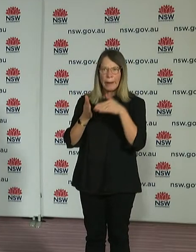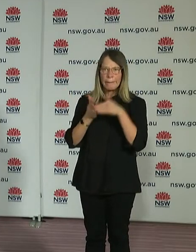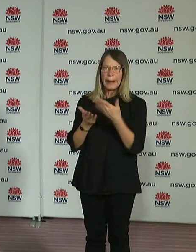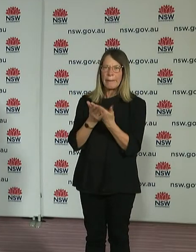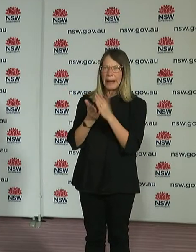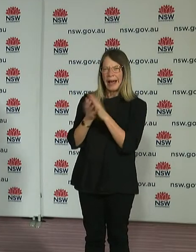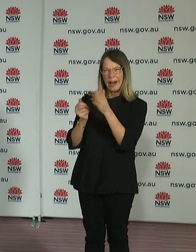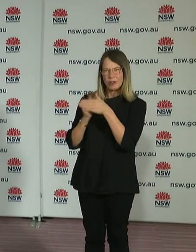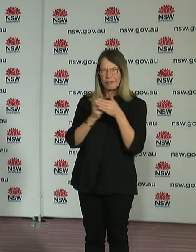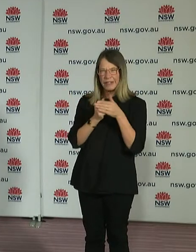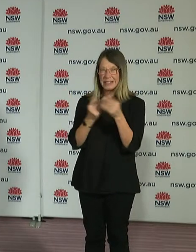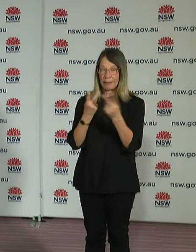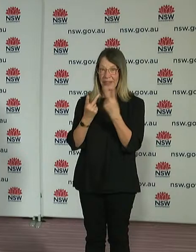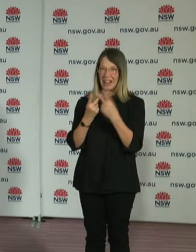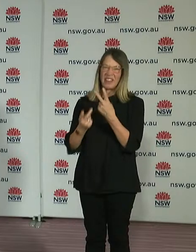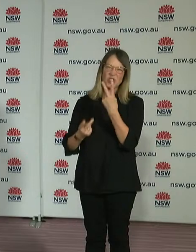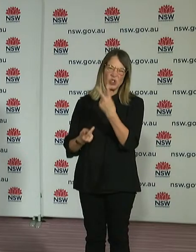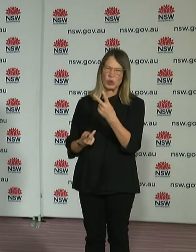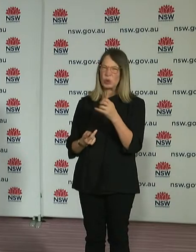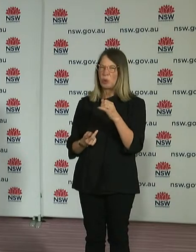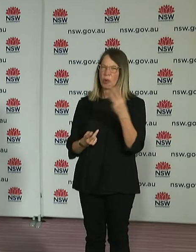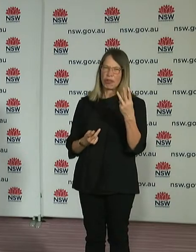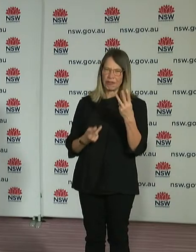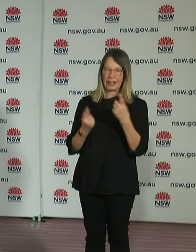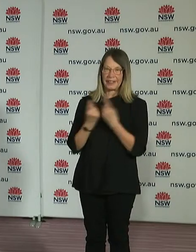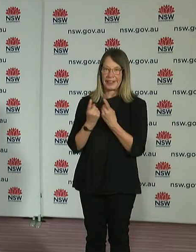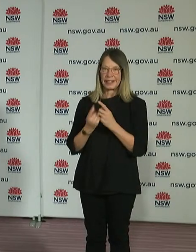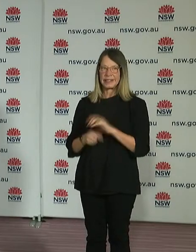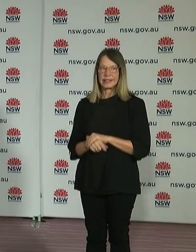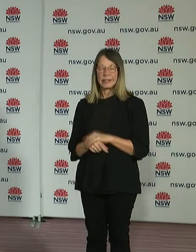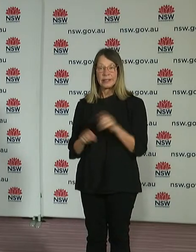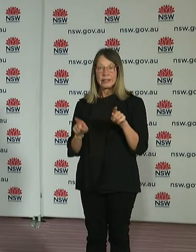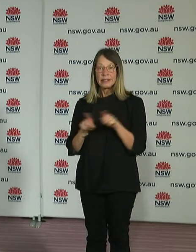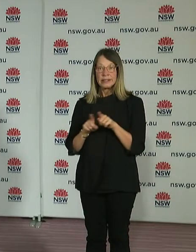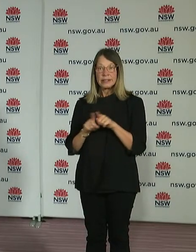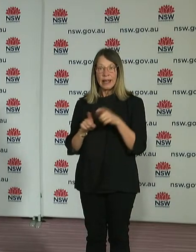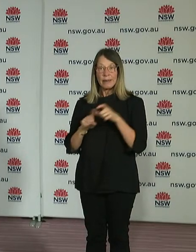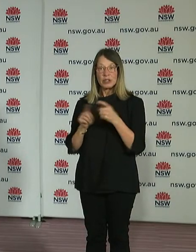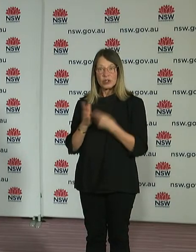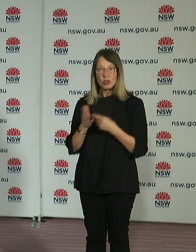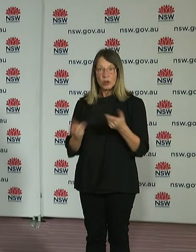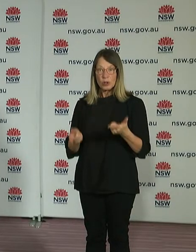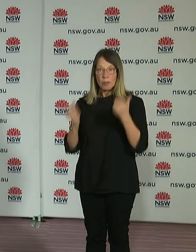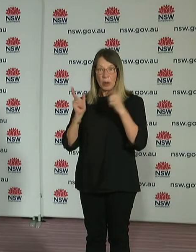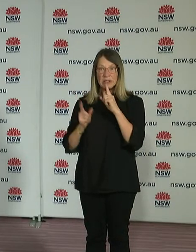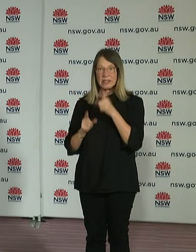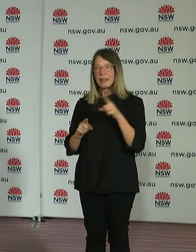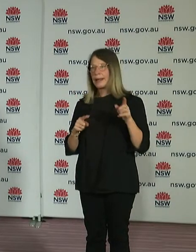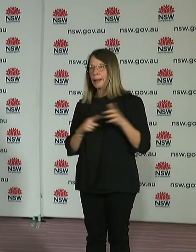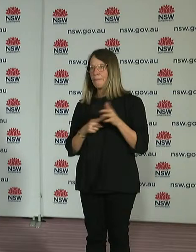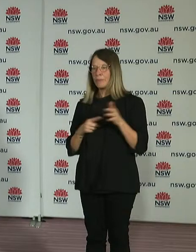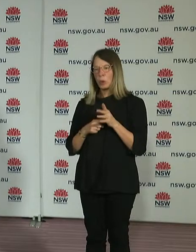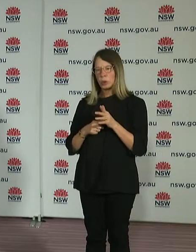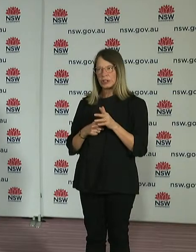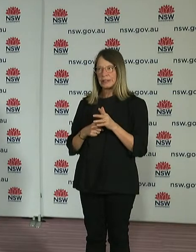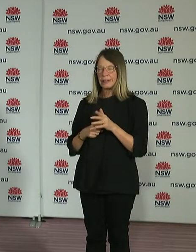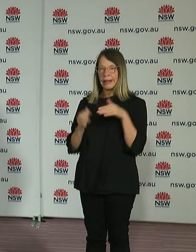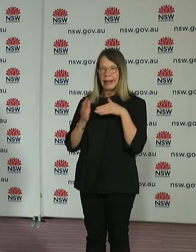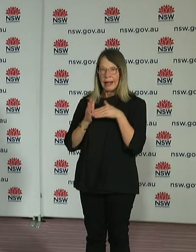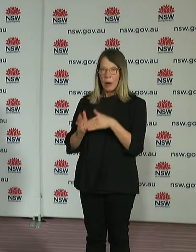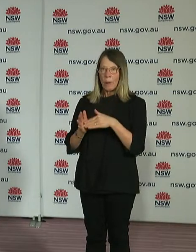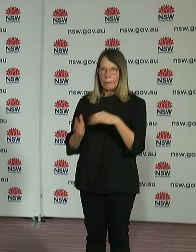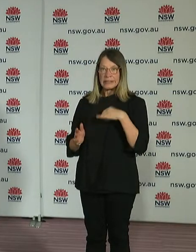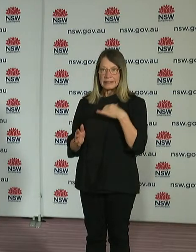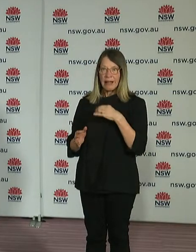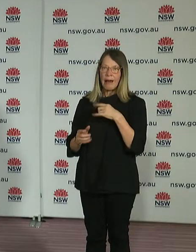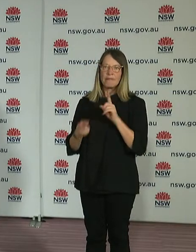And as Dr. Chant said, the priority of every business should be to prevent their workforce from getting COVID, because we know that the highest incidence